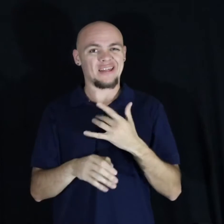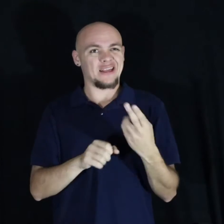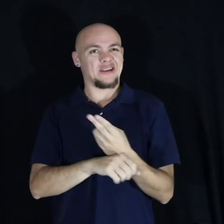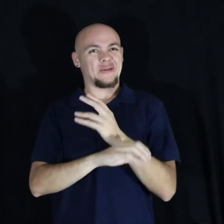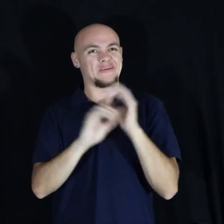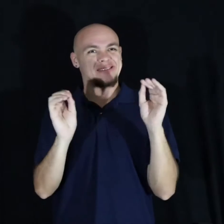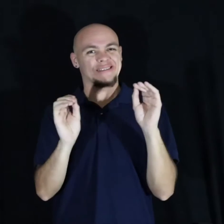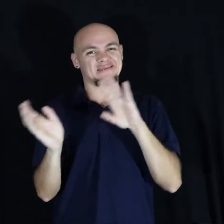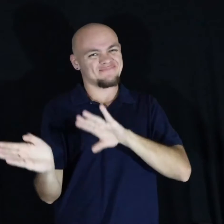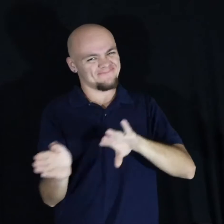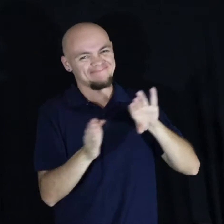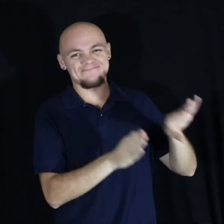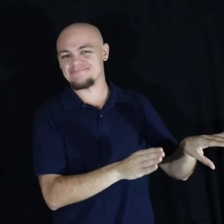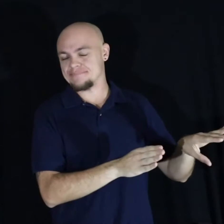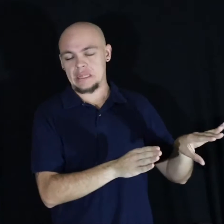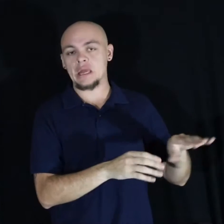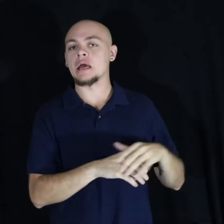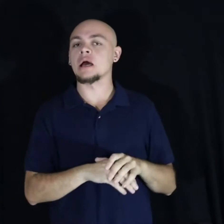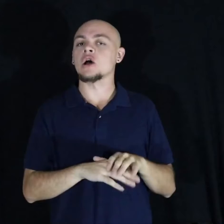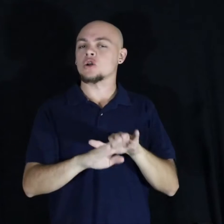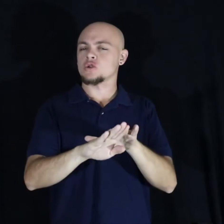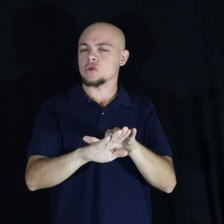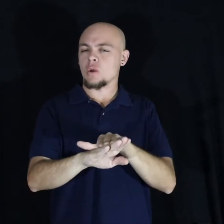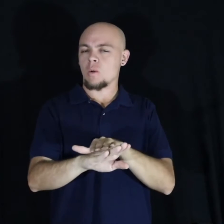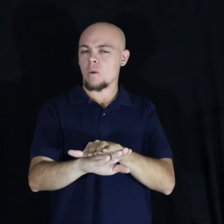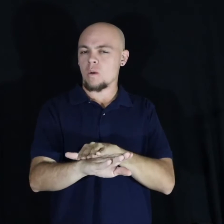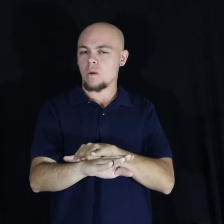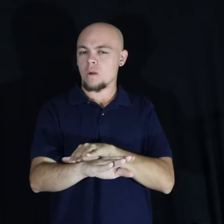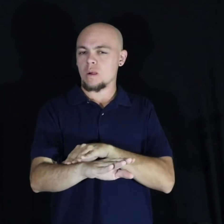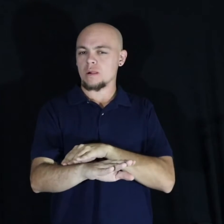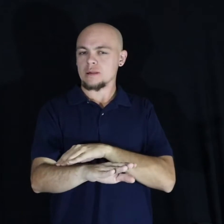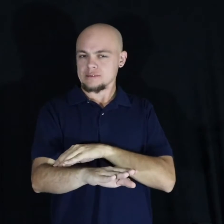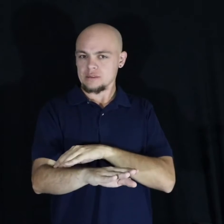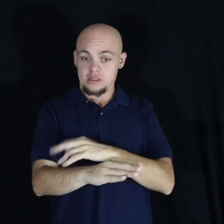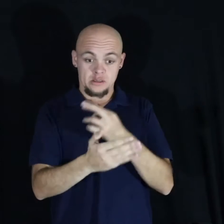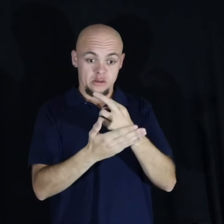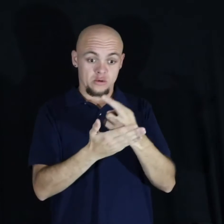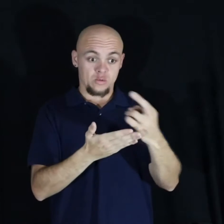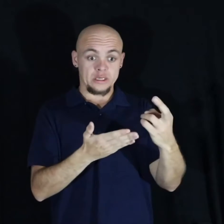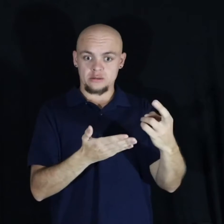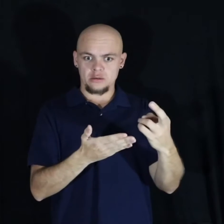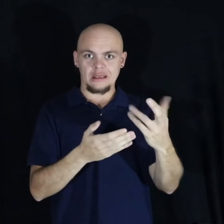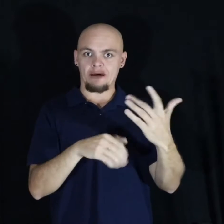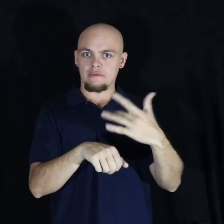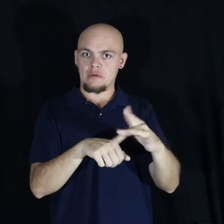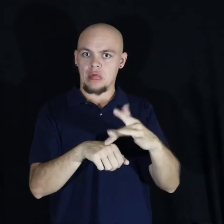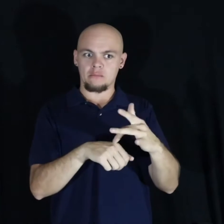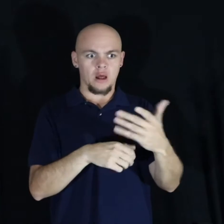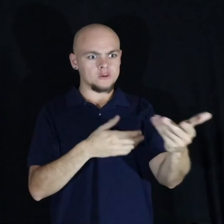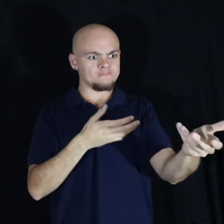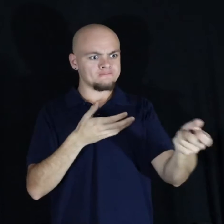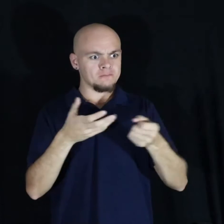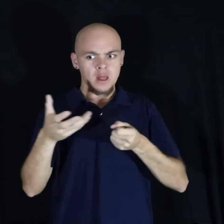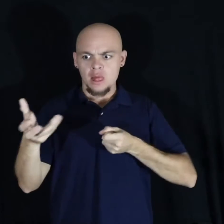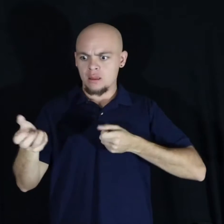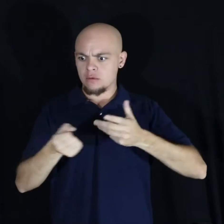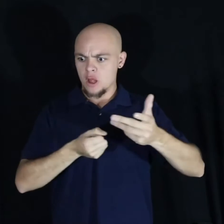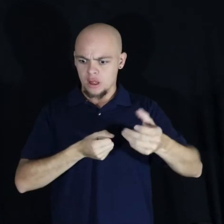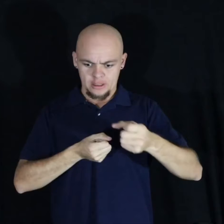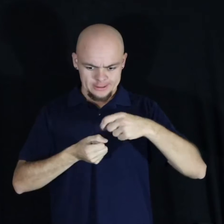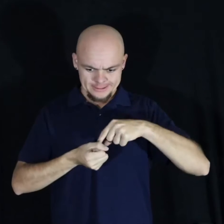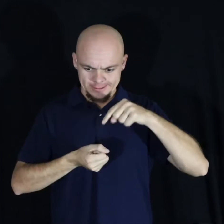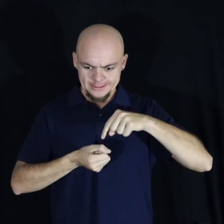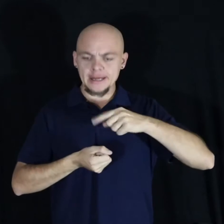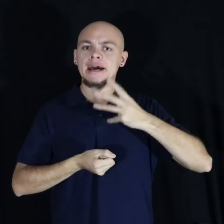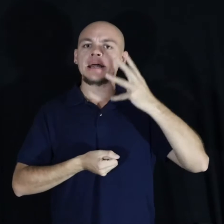of it. Slowly, I started to connect the resources available to me that could, in some way, lead to an experience similar to